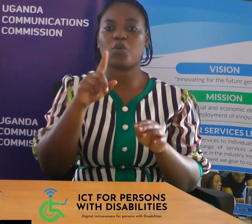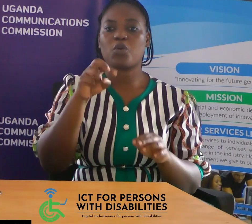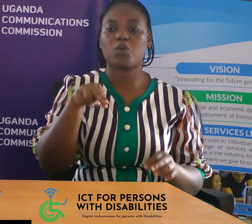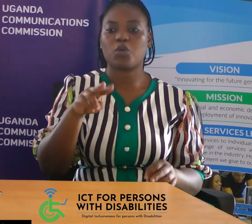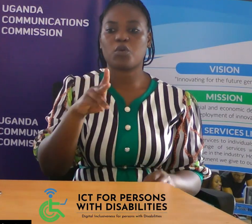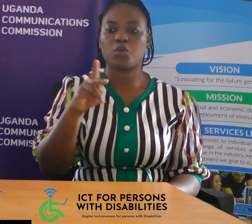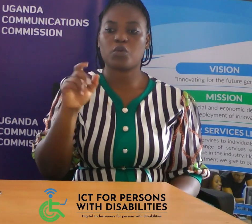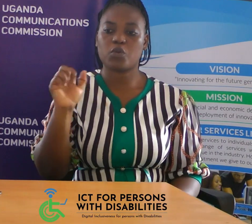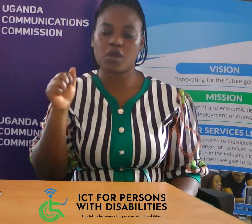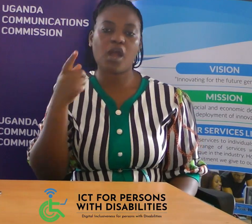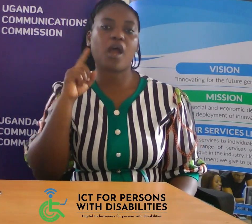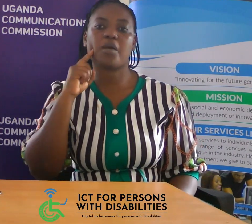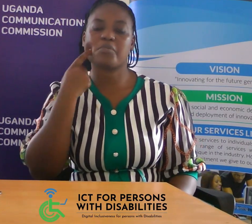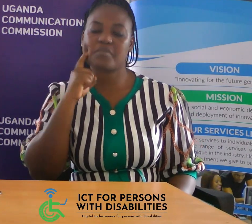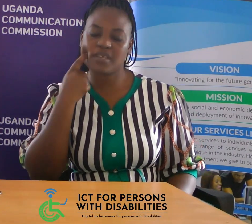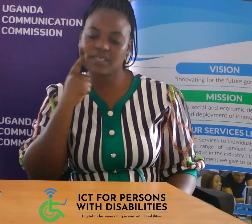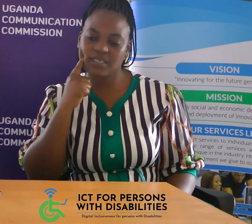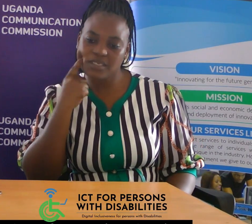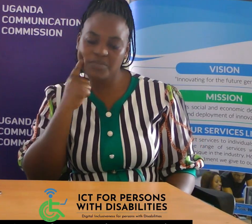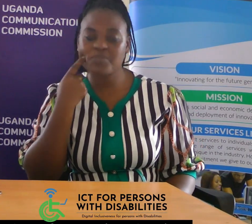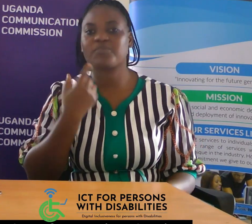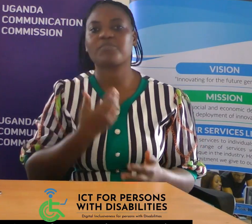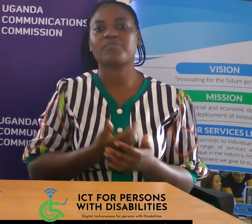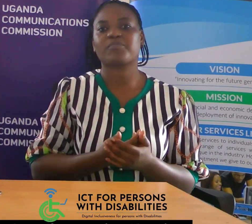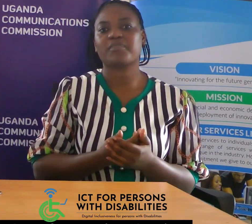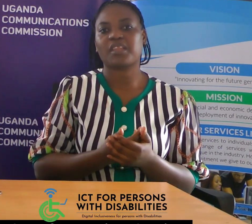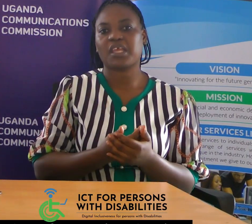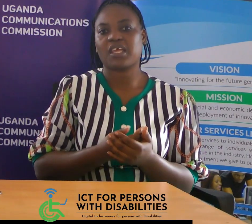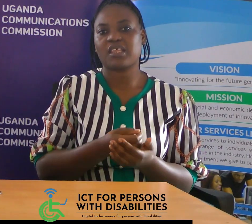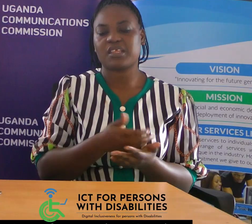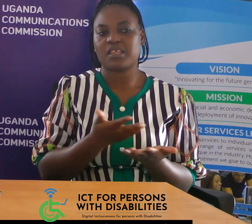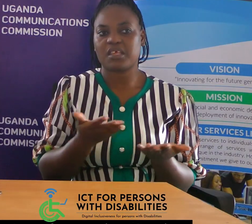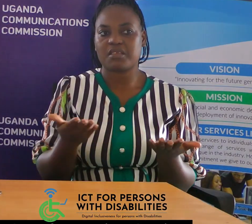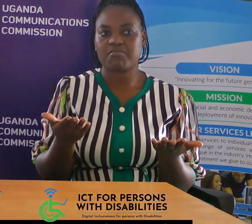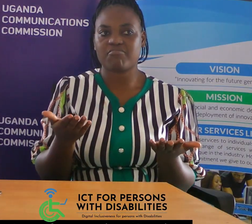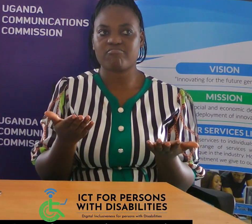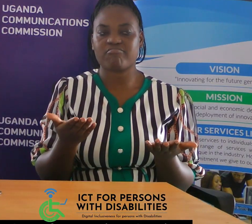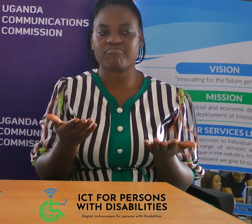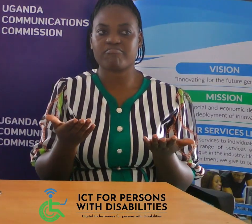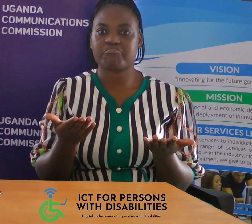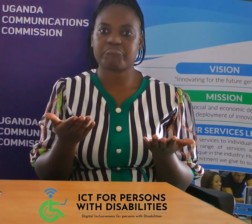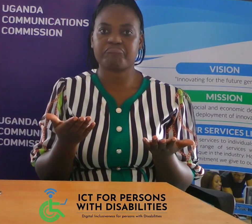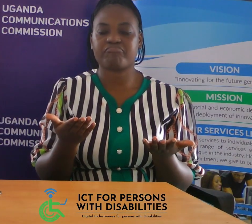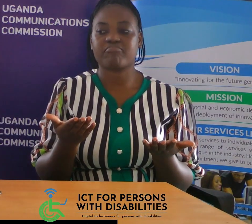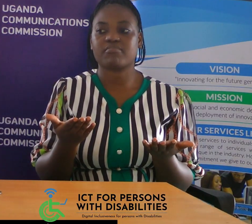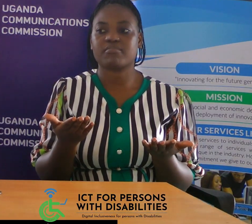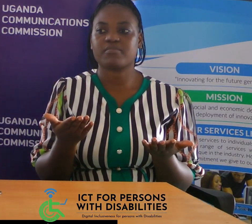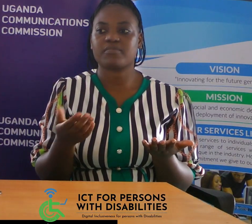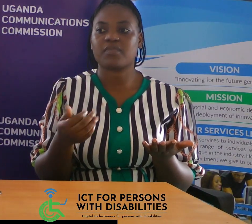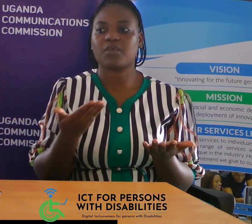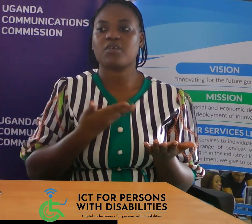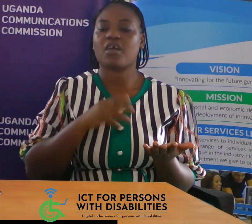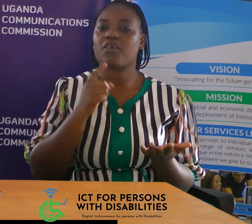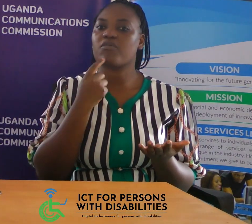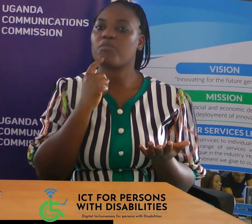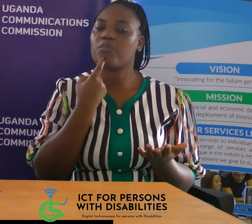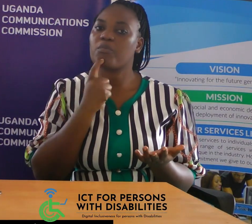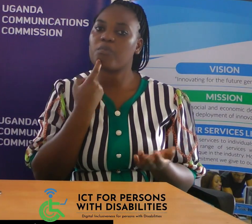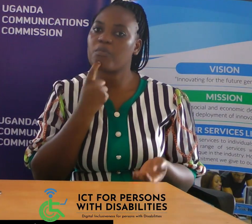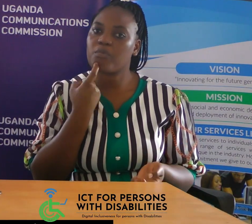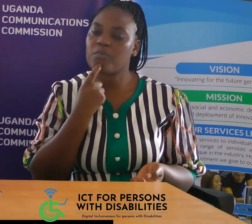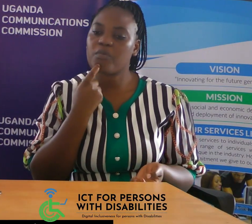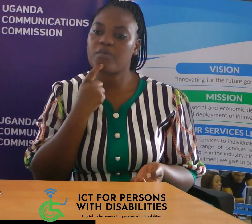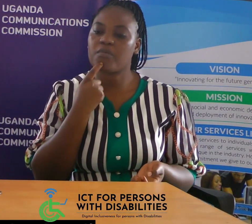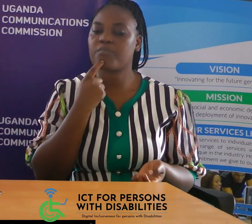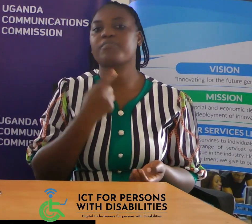All right. Thank you very much, members, for sparing your time. I'll just Mr.